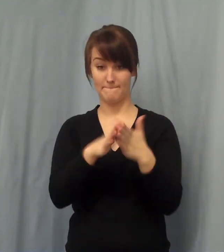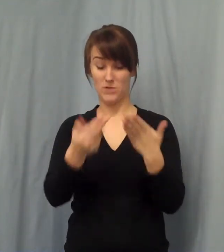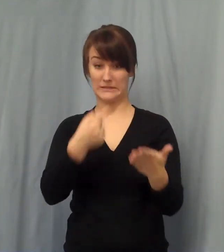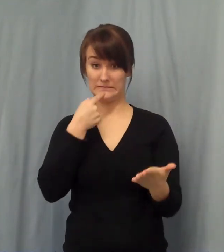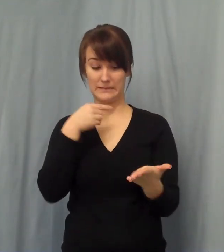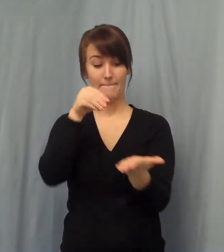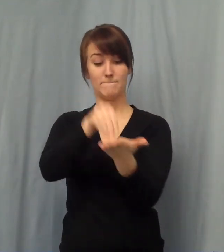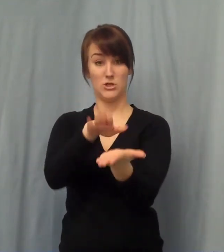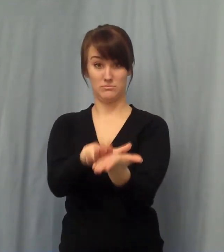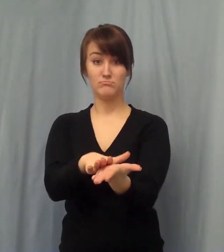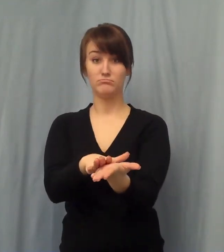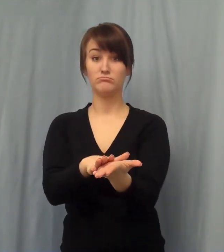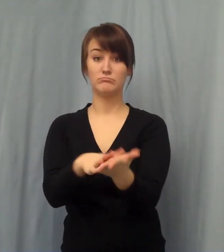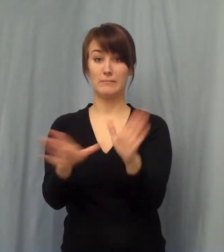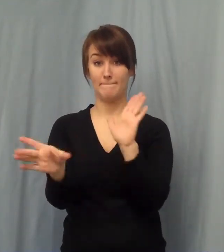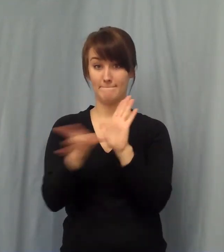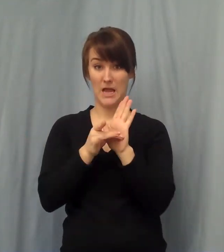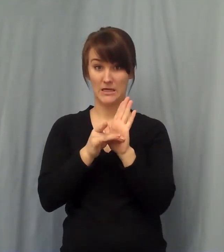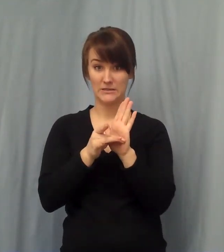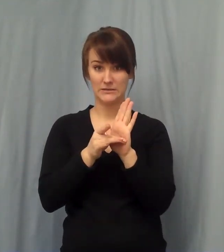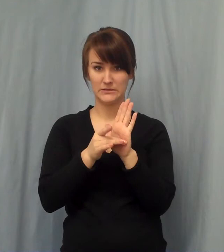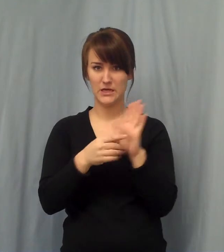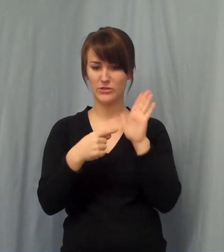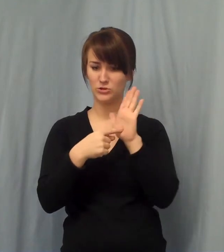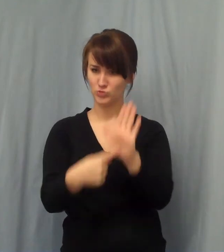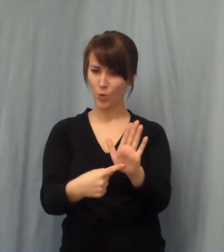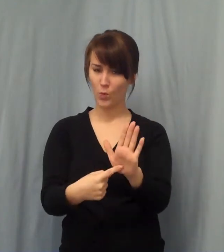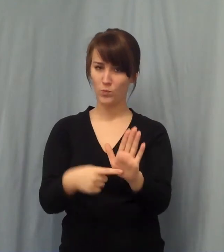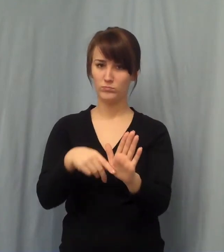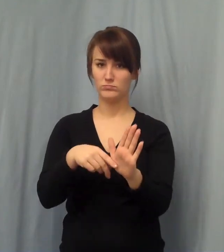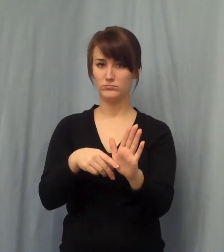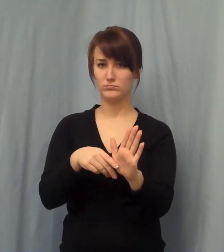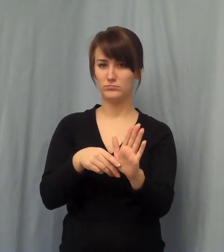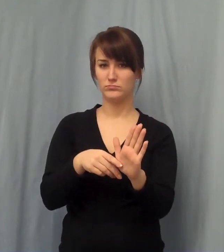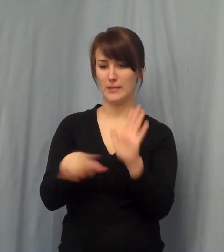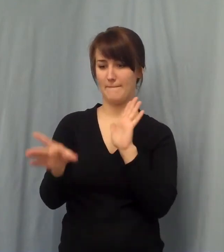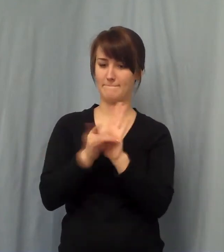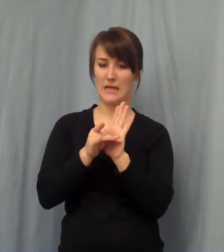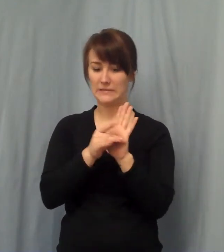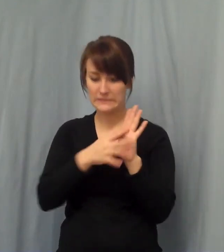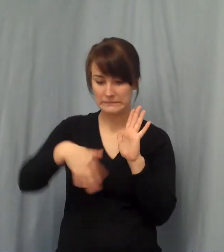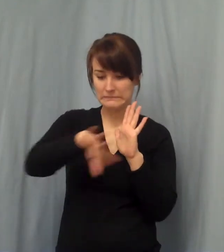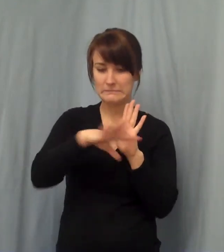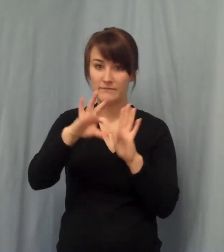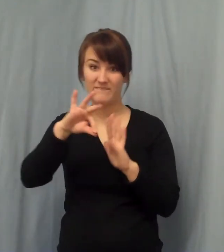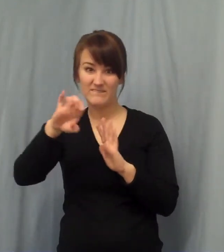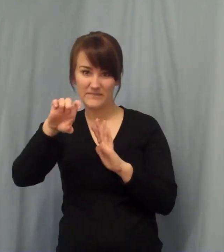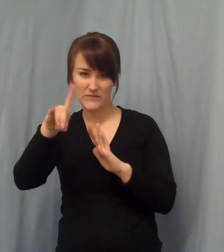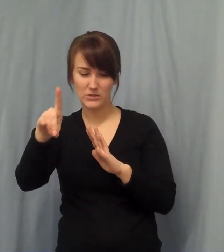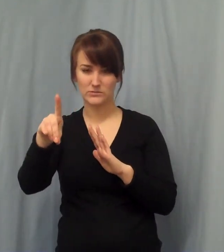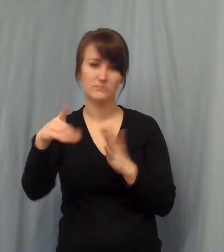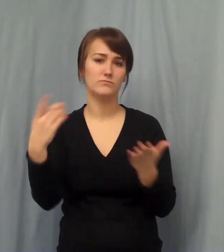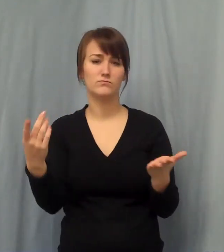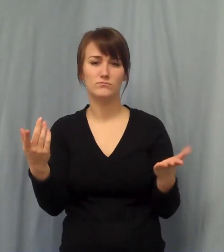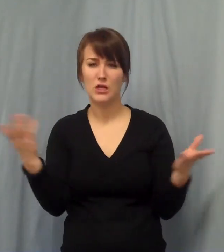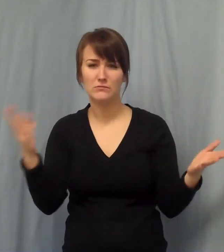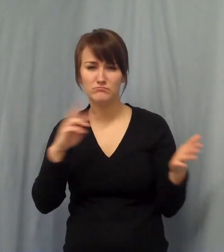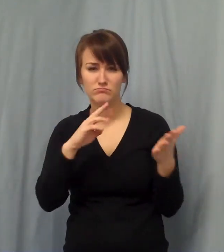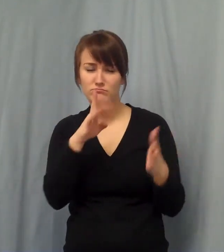they showed you a magnetic field. What are they talking about? When you look at the picture, can somebody tell me, what are they saying when